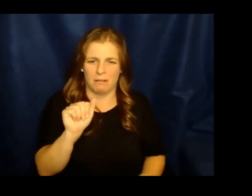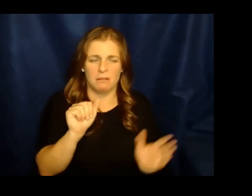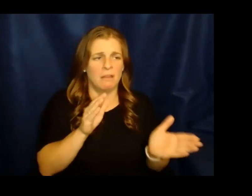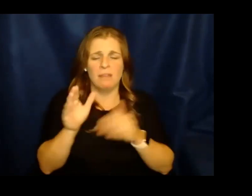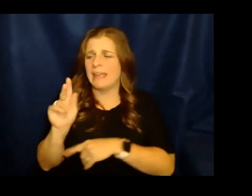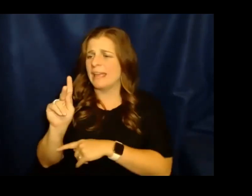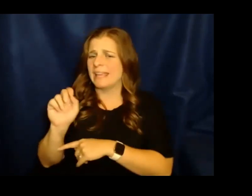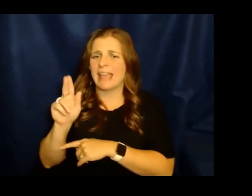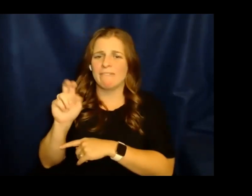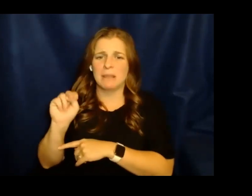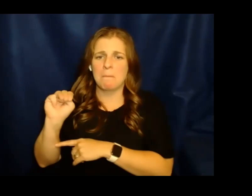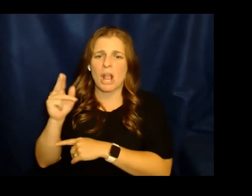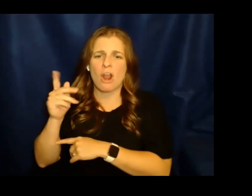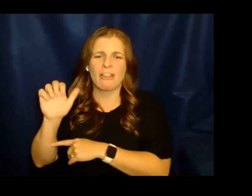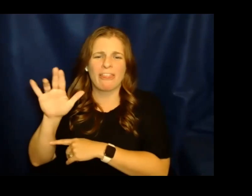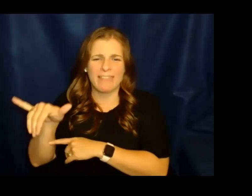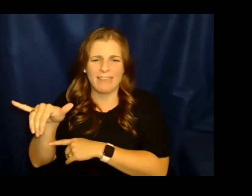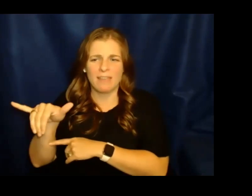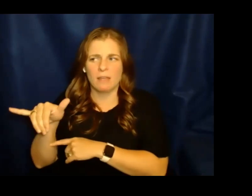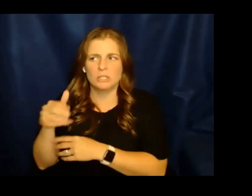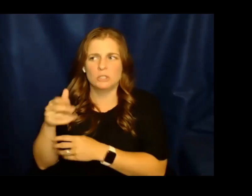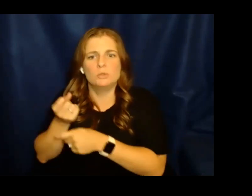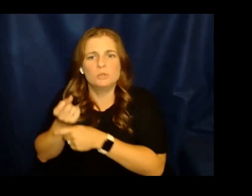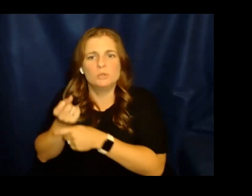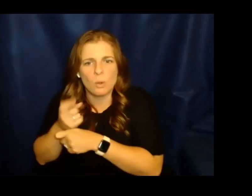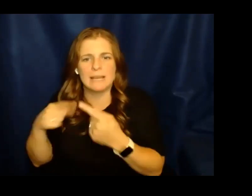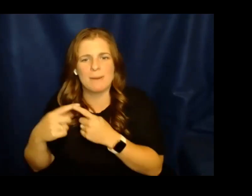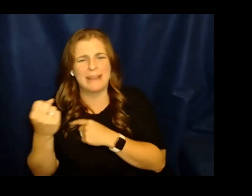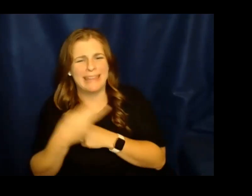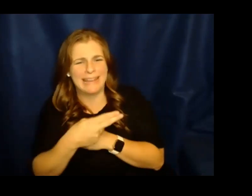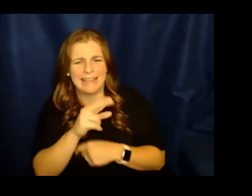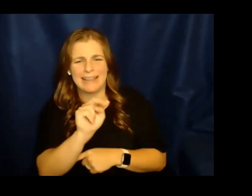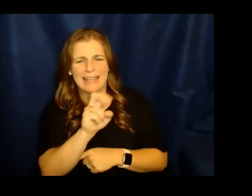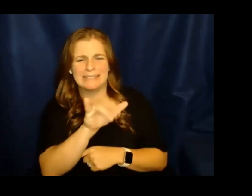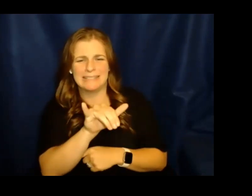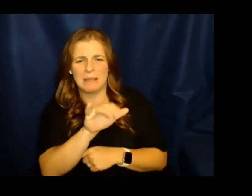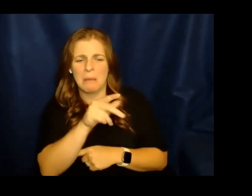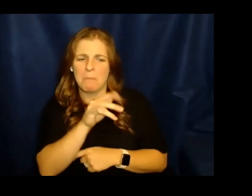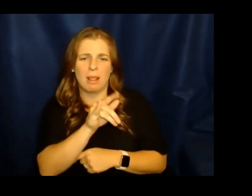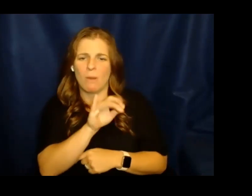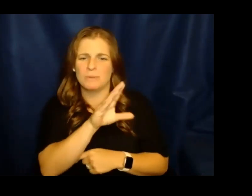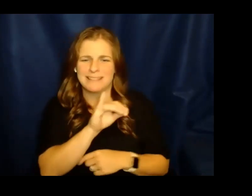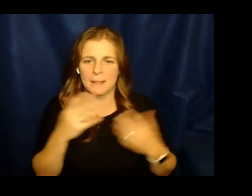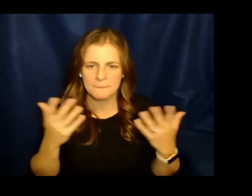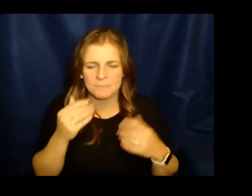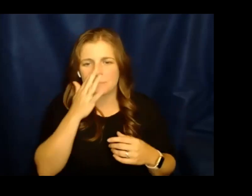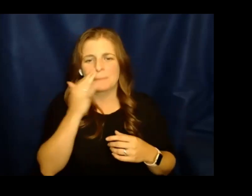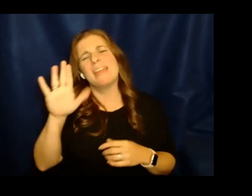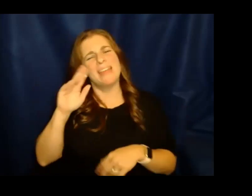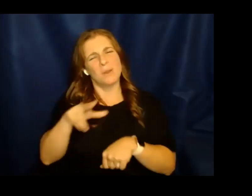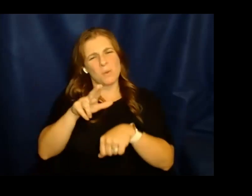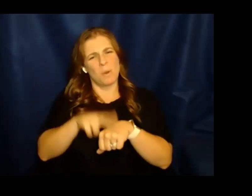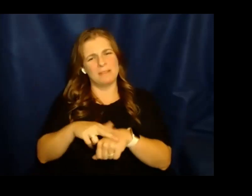Nancy Pelosi with a speaker's gavel during a fundraiser. The normalization of violence,